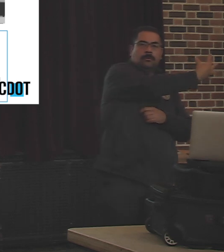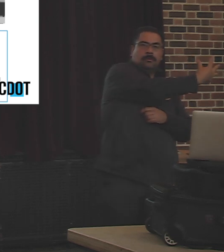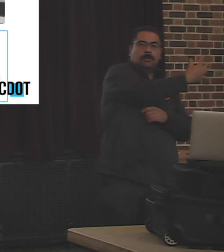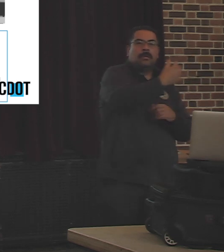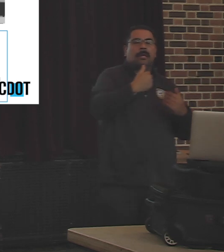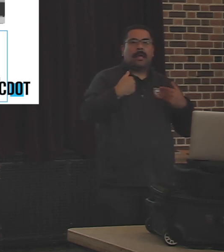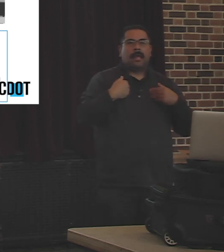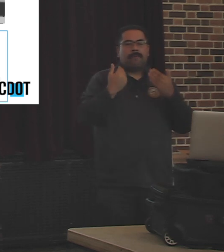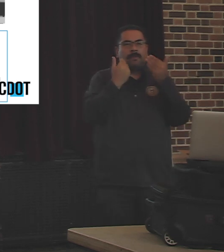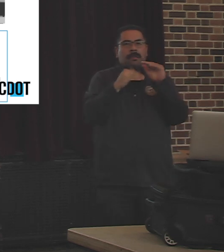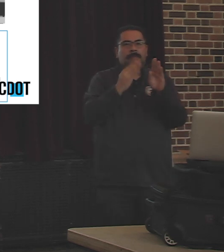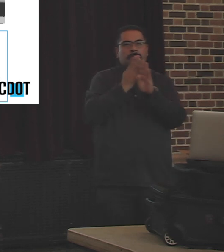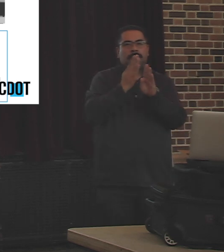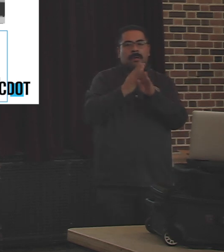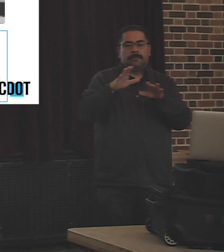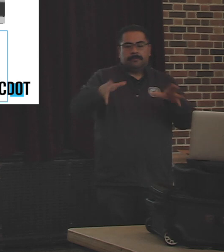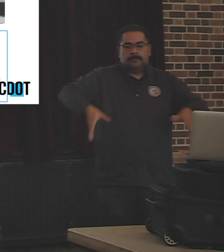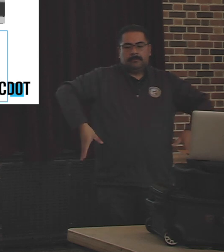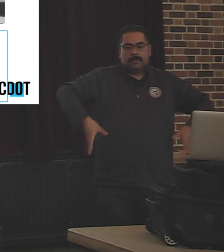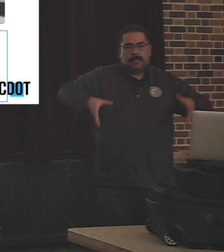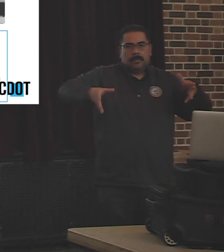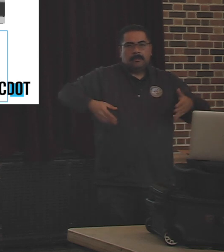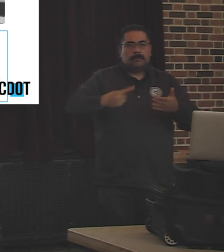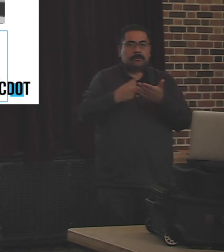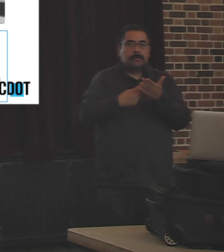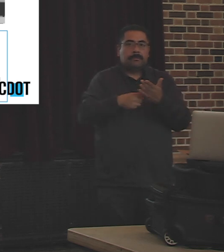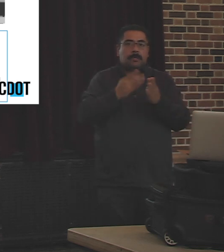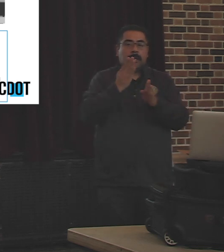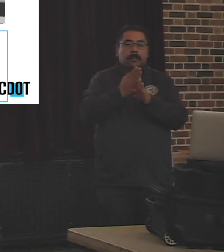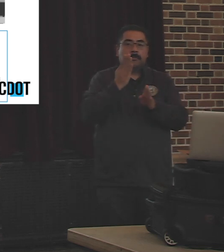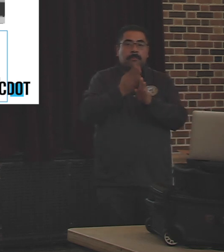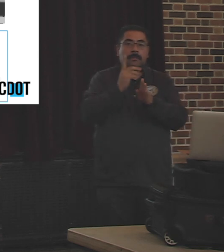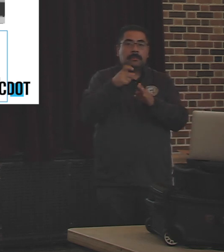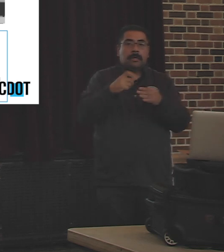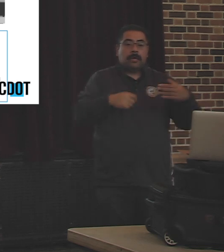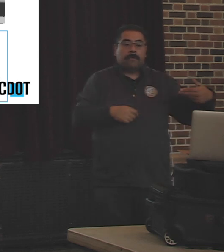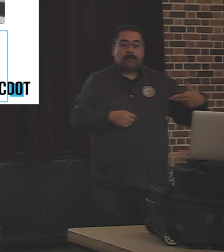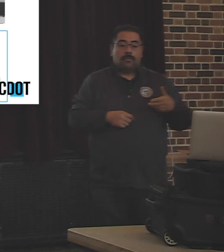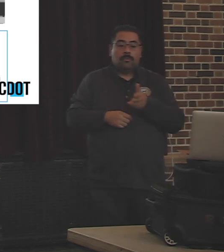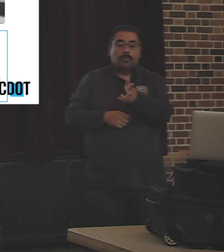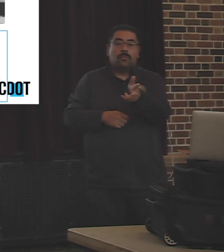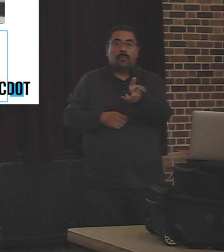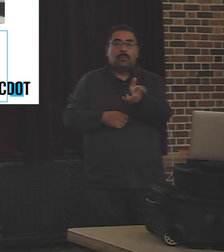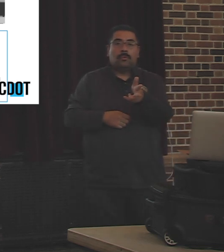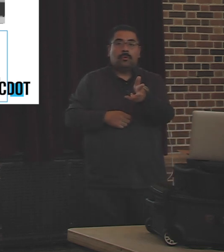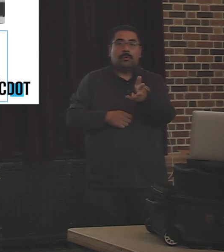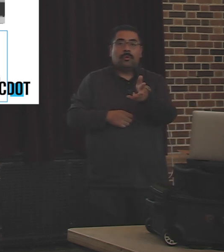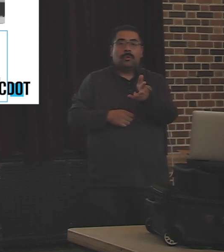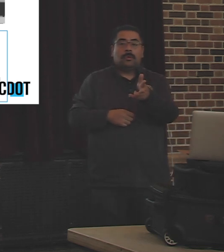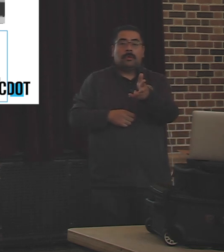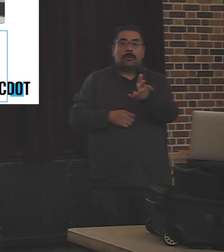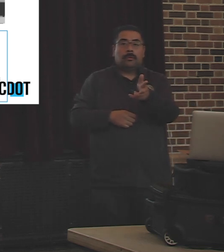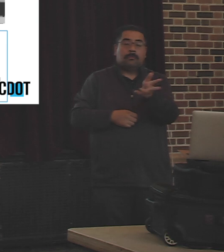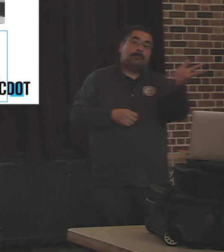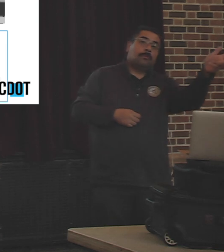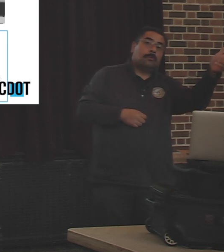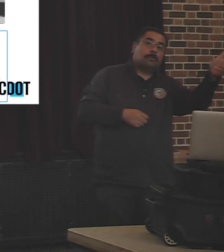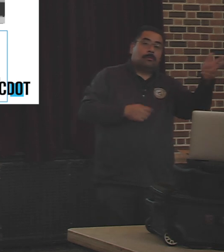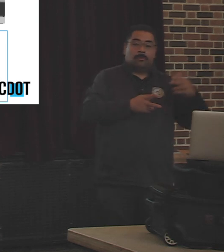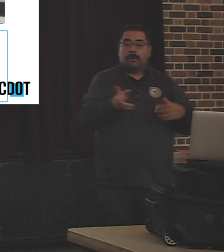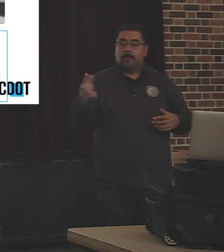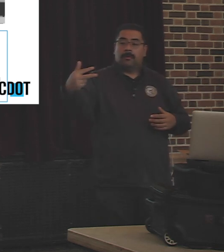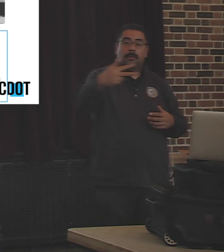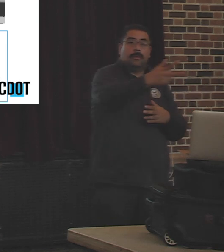limited bus space. Sometimes buses have to pull into the service drives and merge back into the main line, which creates